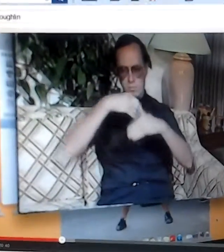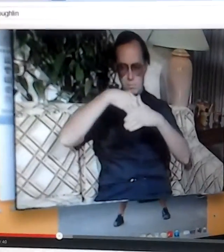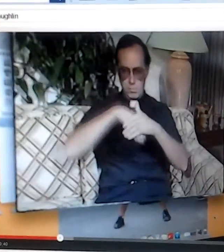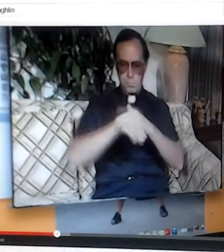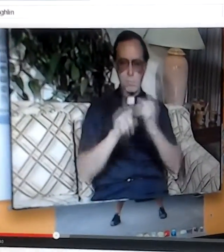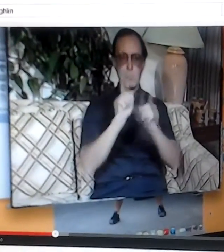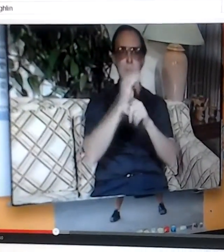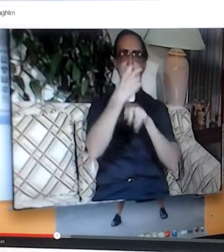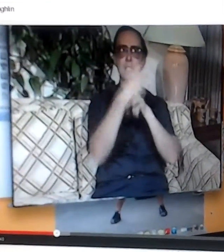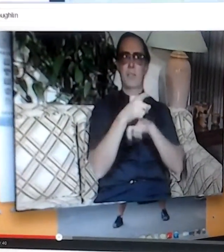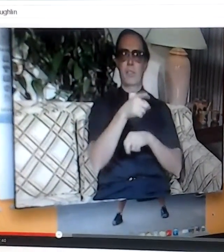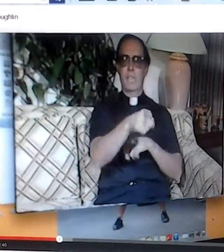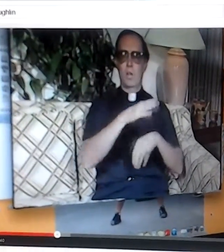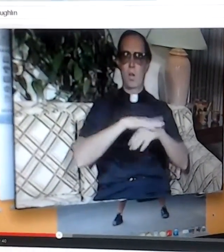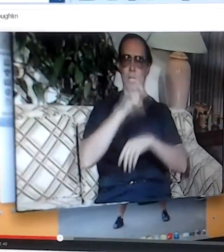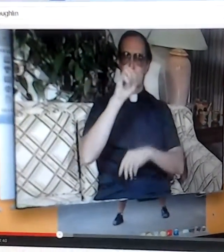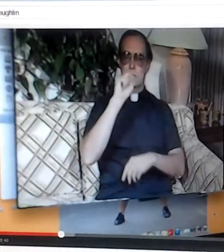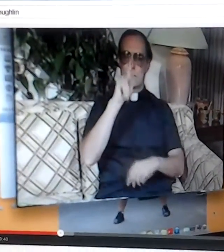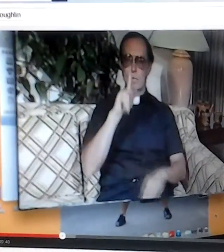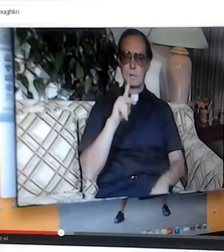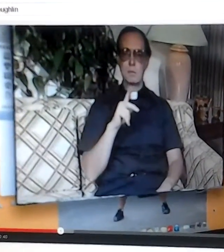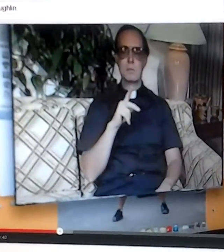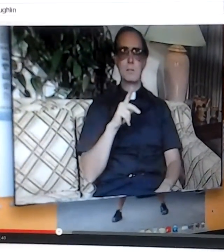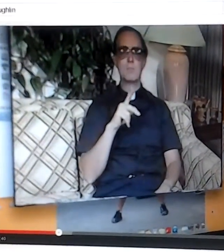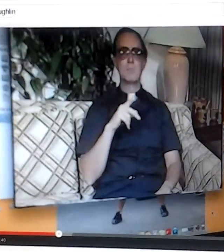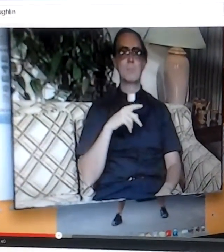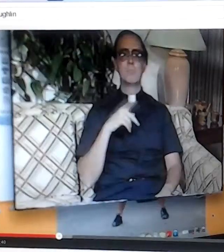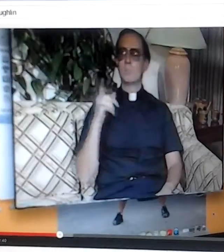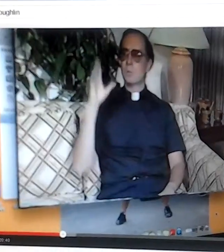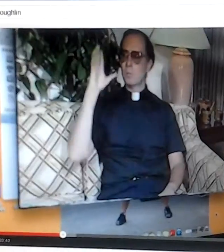I got called into the office, and as I entered, I sat down.